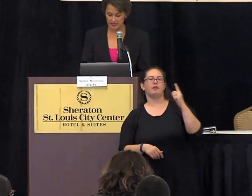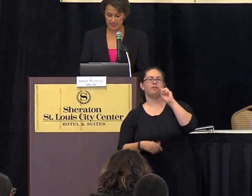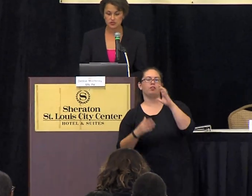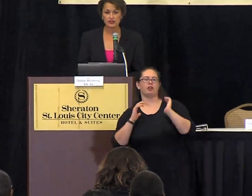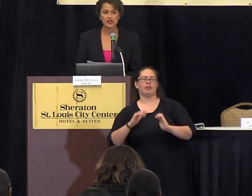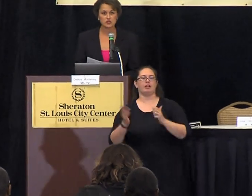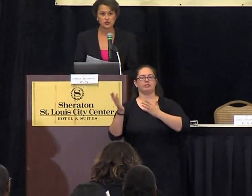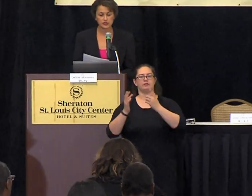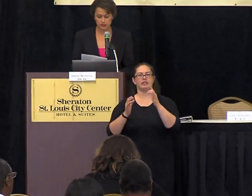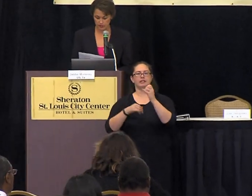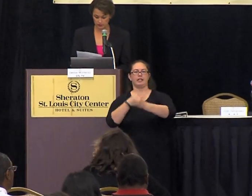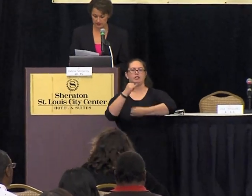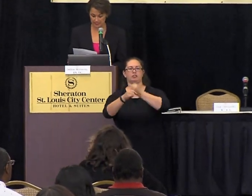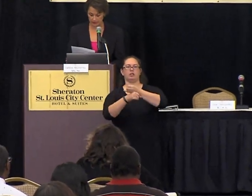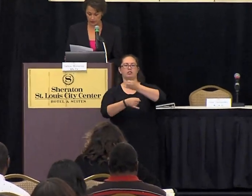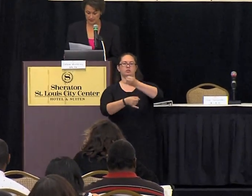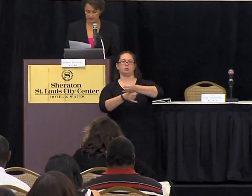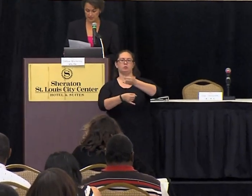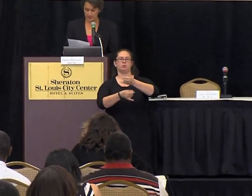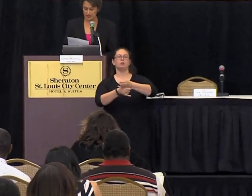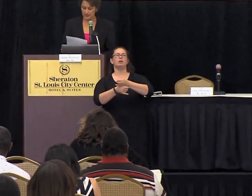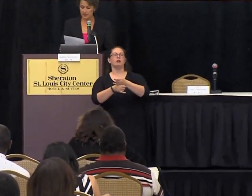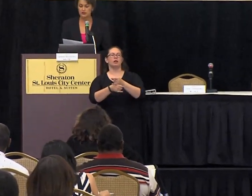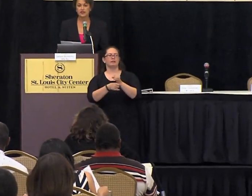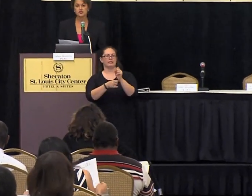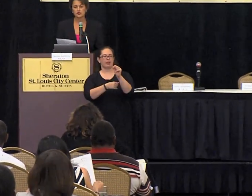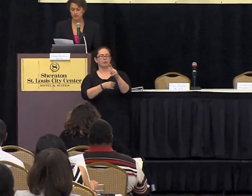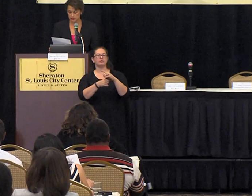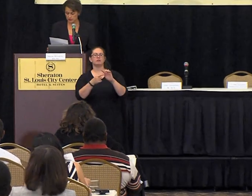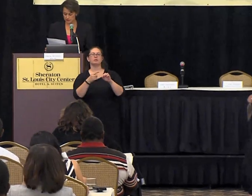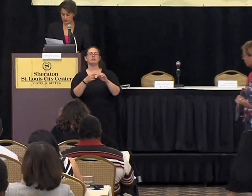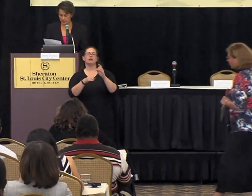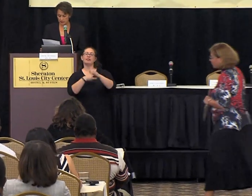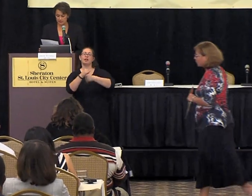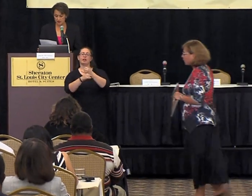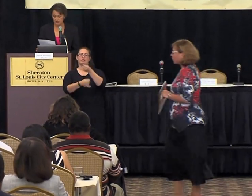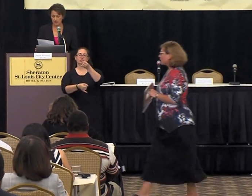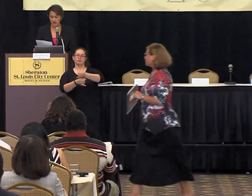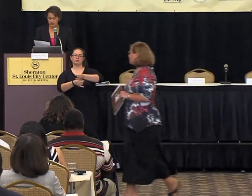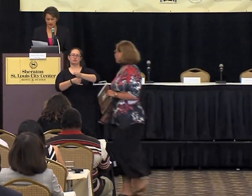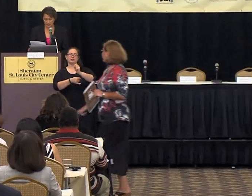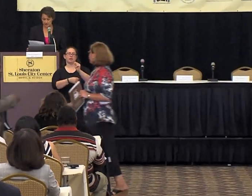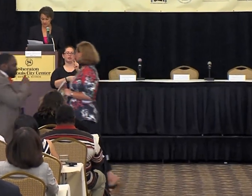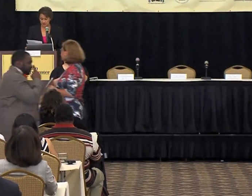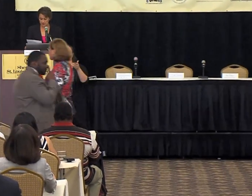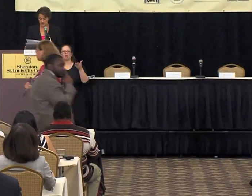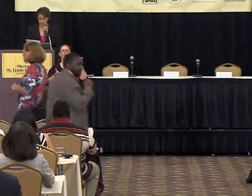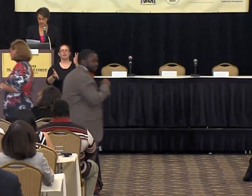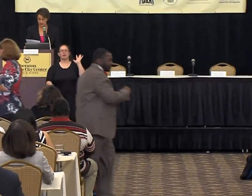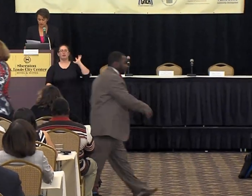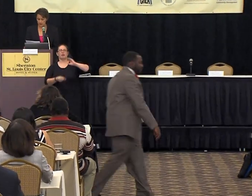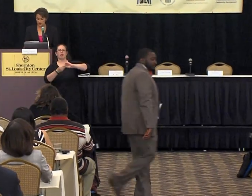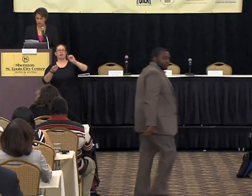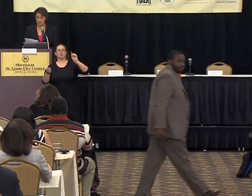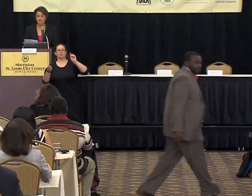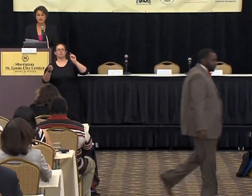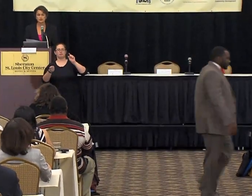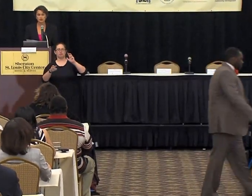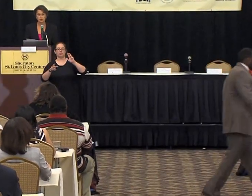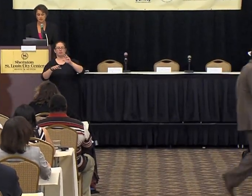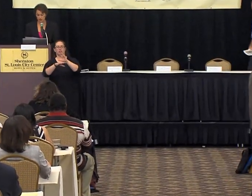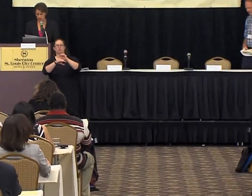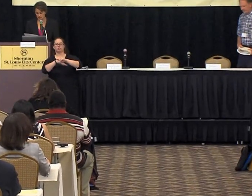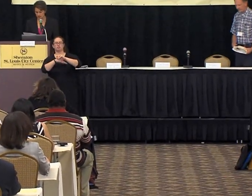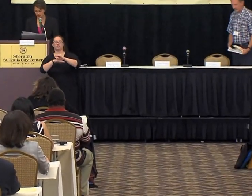services at the international institute of st louis the international institute of st louis has offered comprehensive adjustment services for refugees